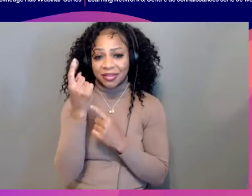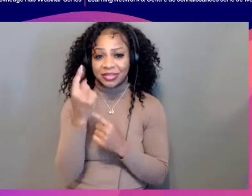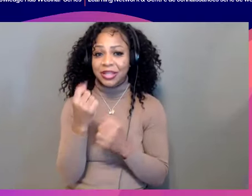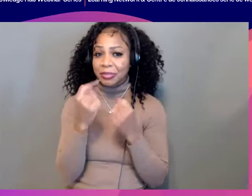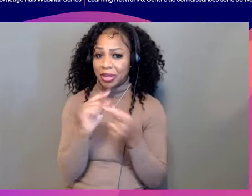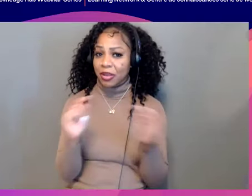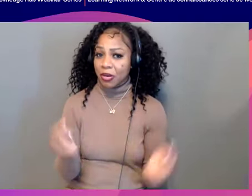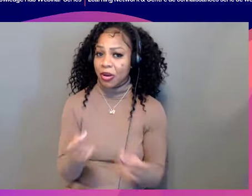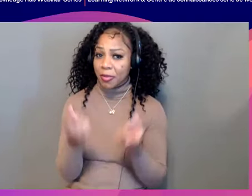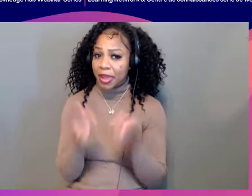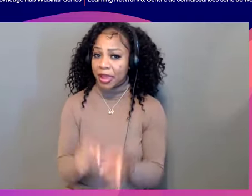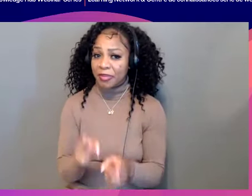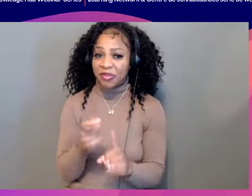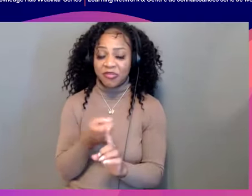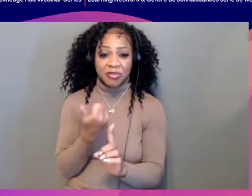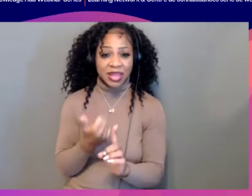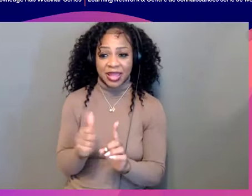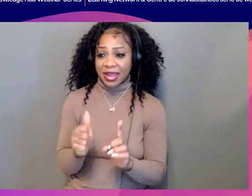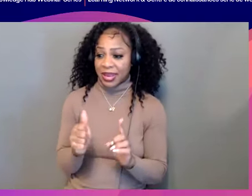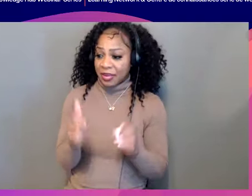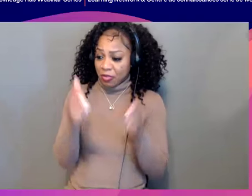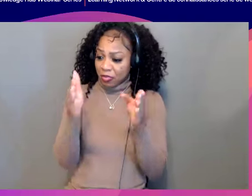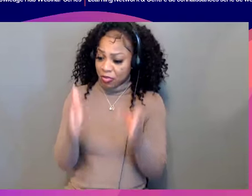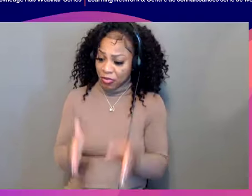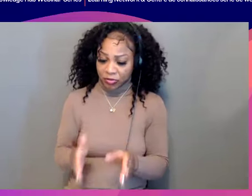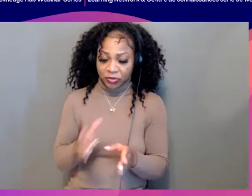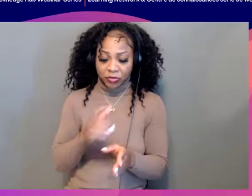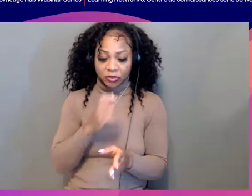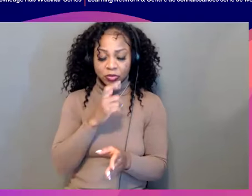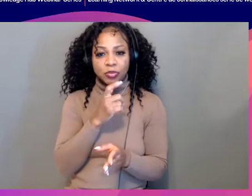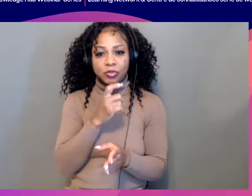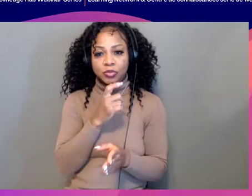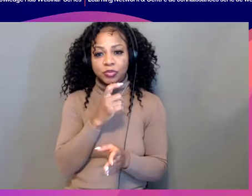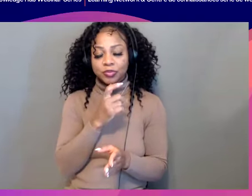is experienced by anyone who is